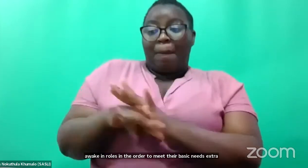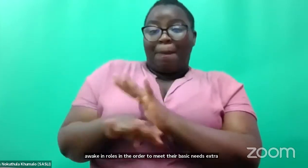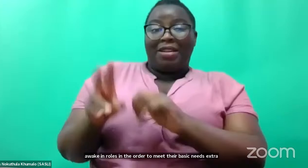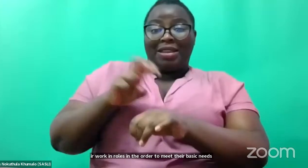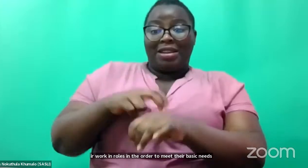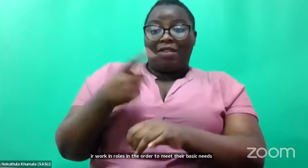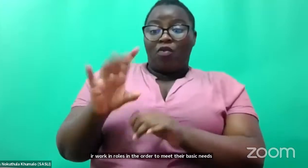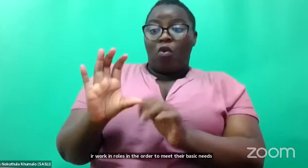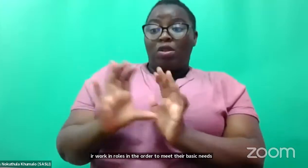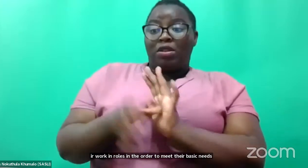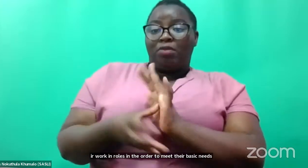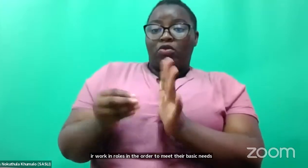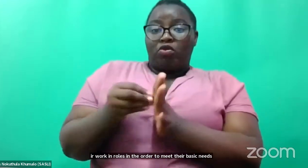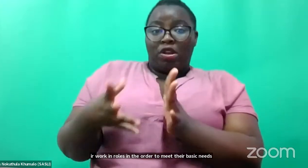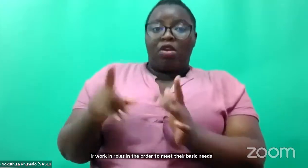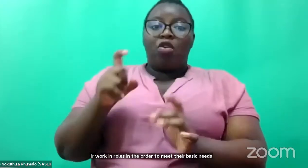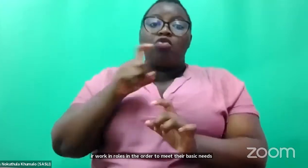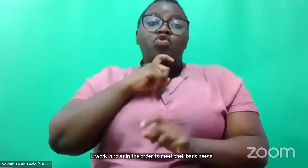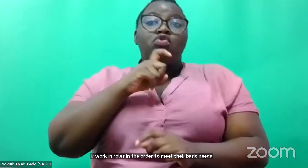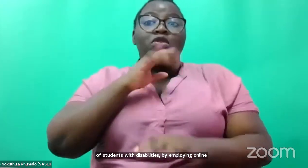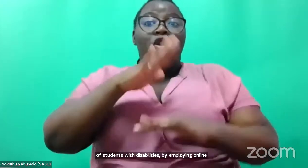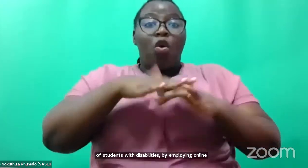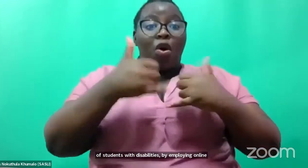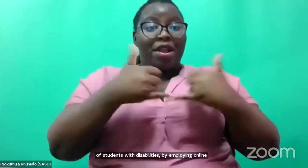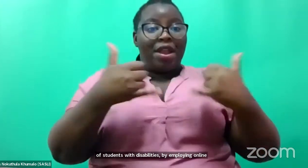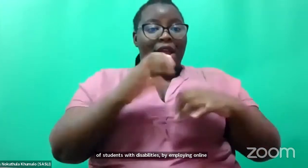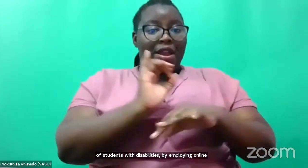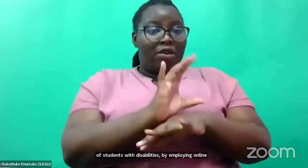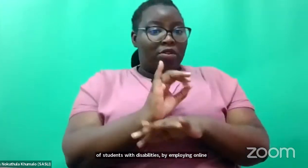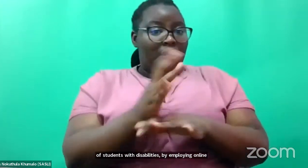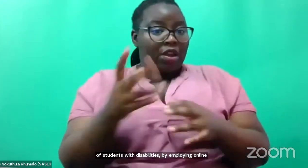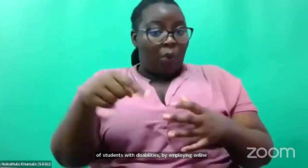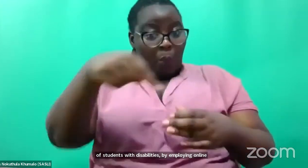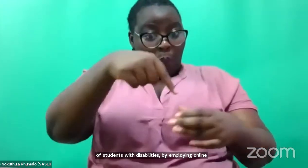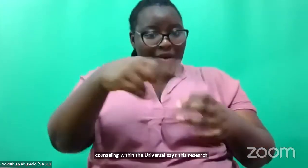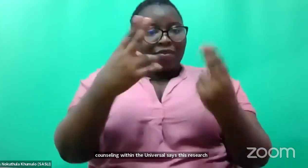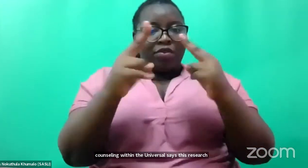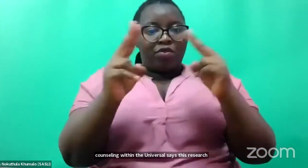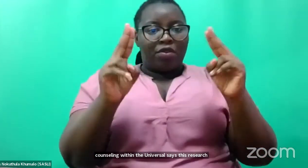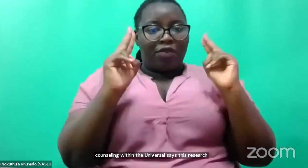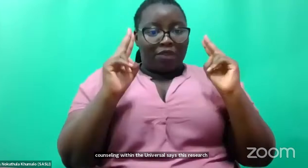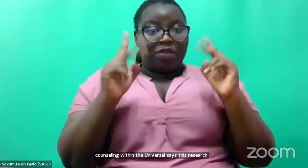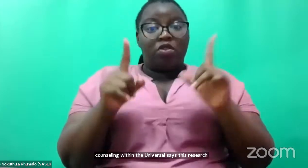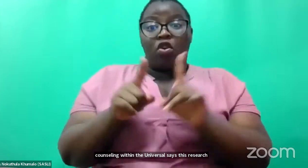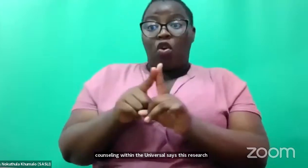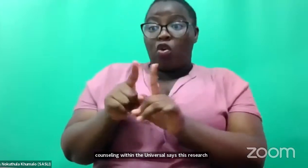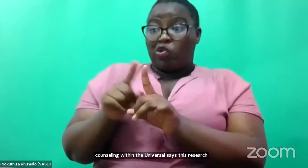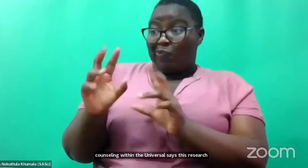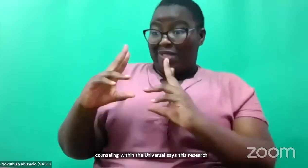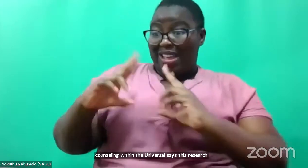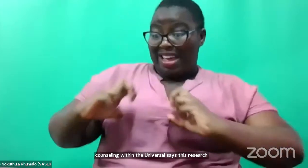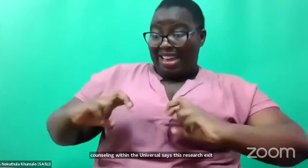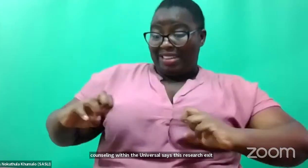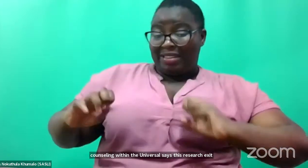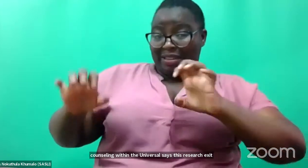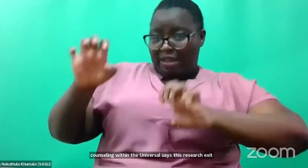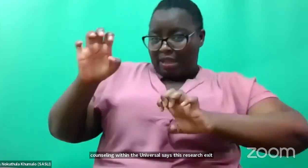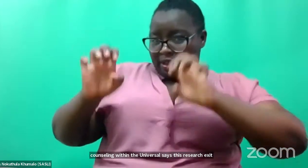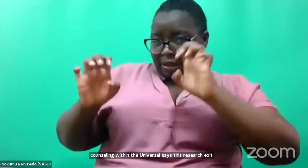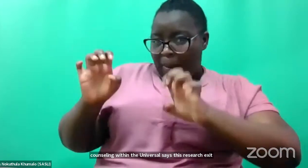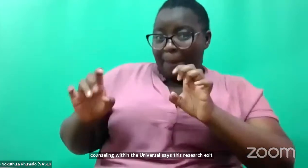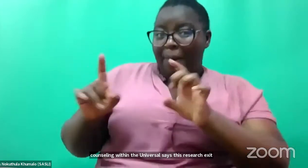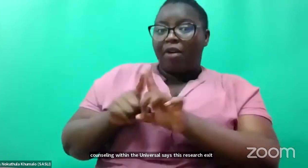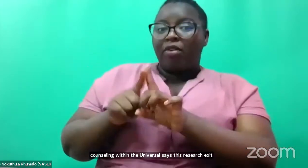employing online counseling within the universities. This research examined experiences students with disability